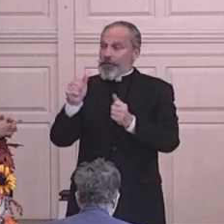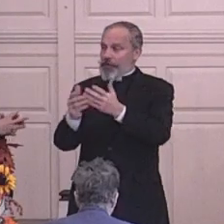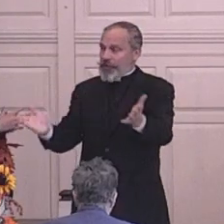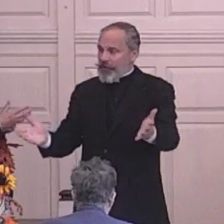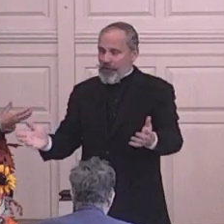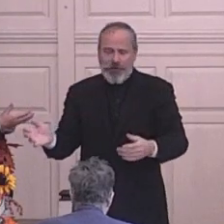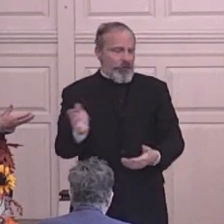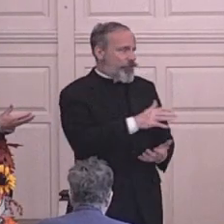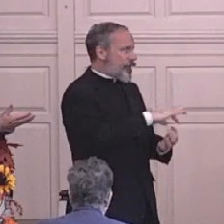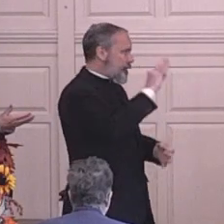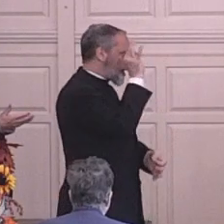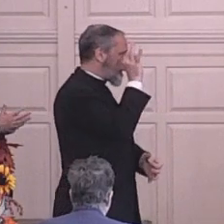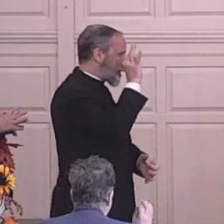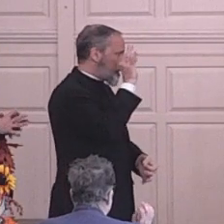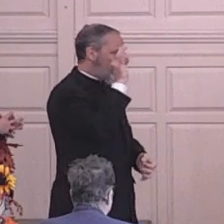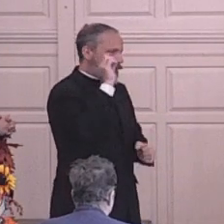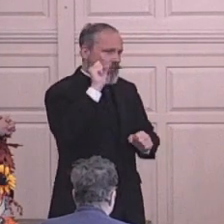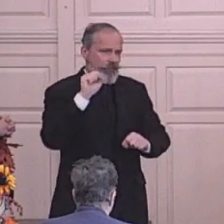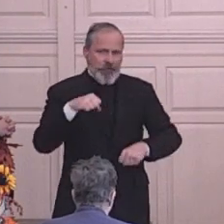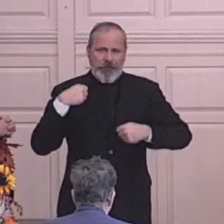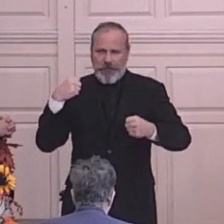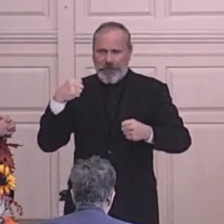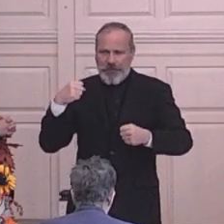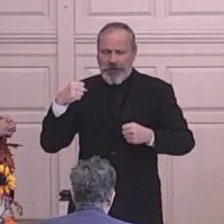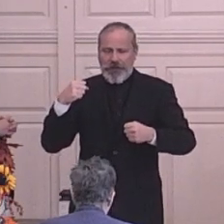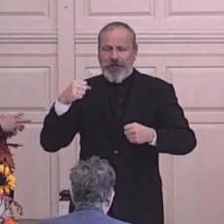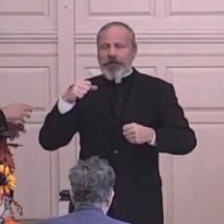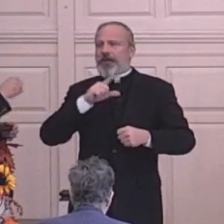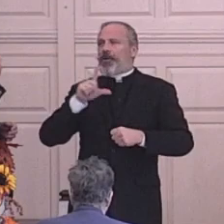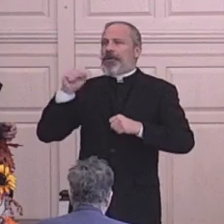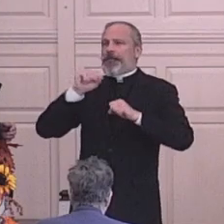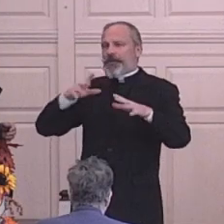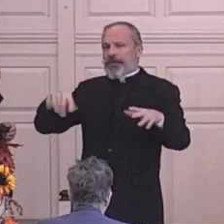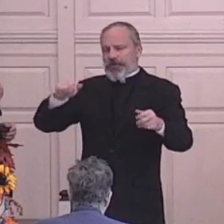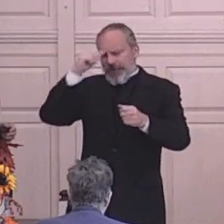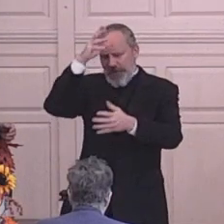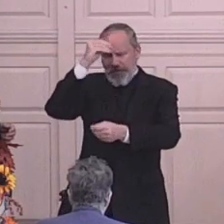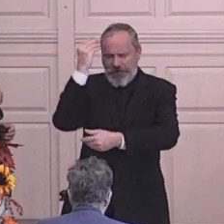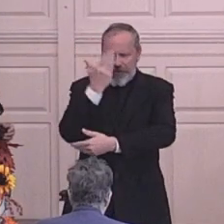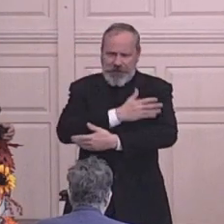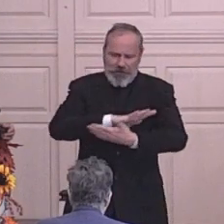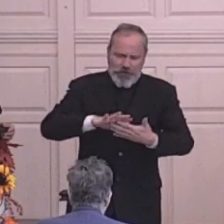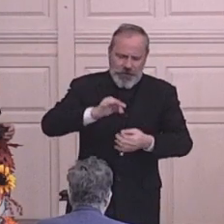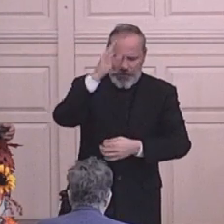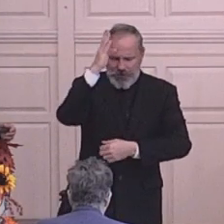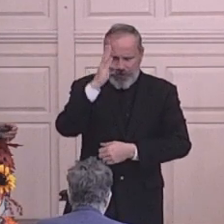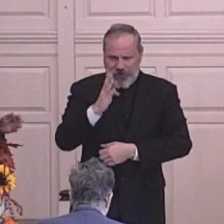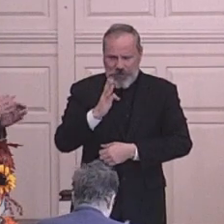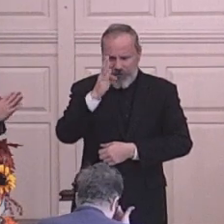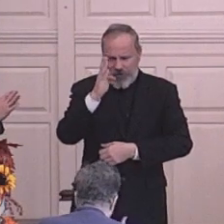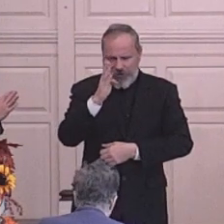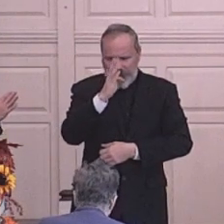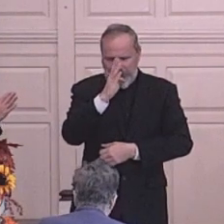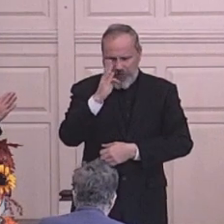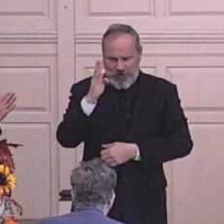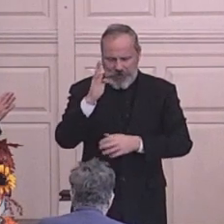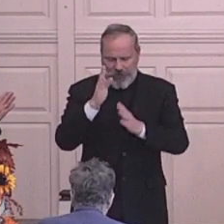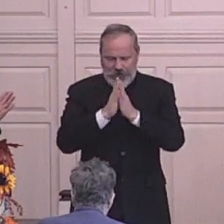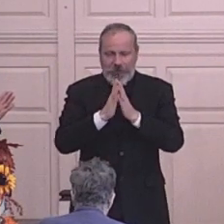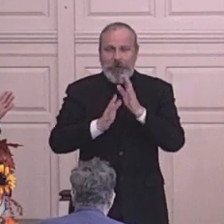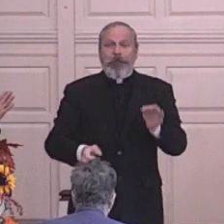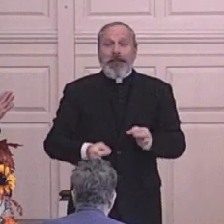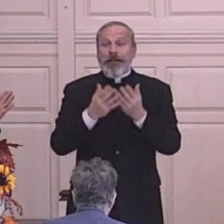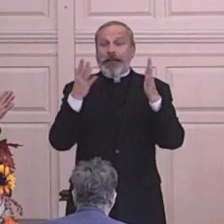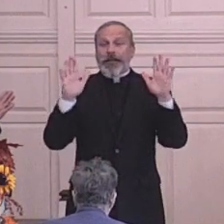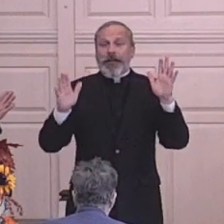be with you. May the Lord bless you, the Father, the Son, and the Holy Spirit. Mass